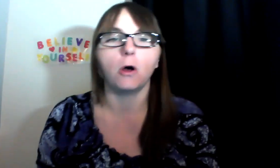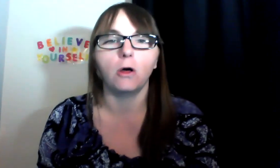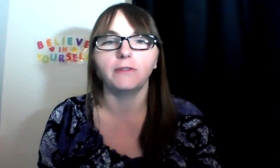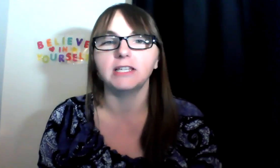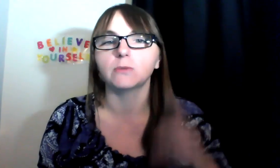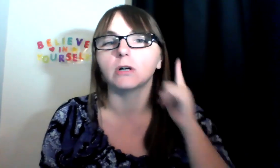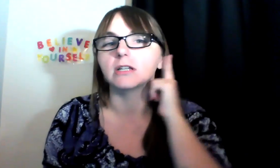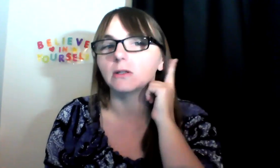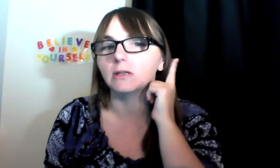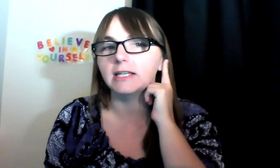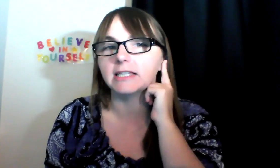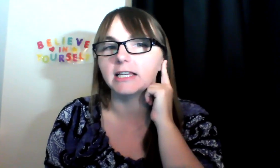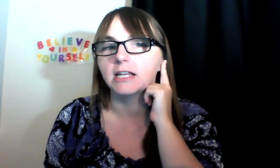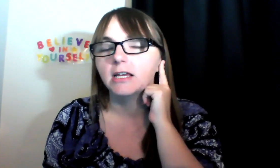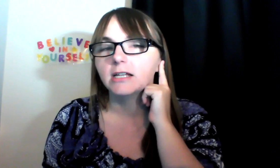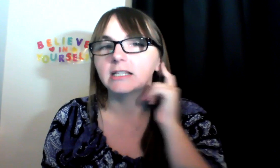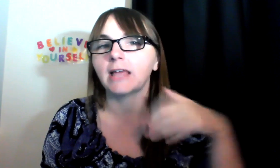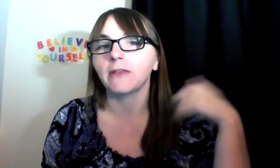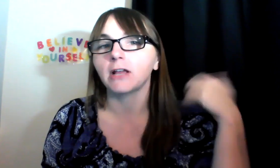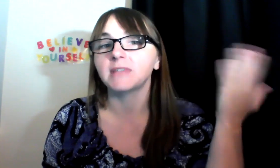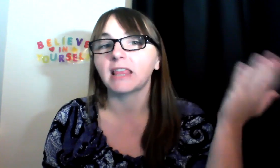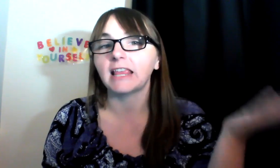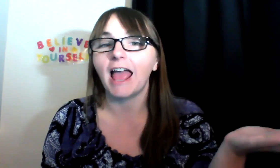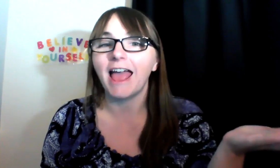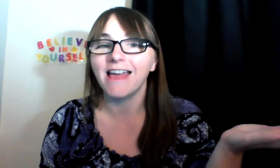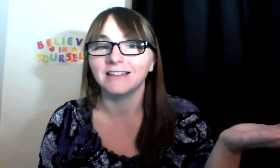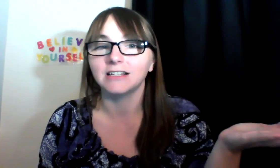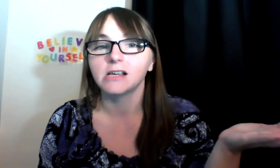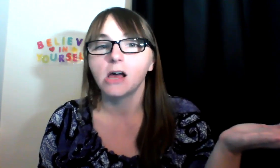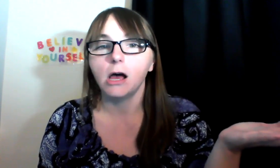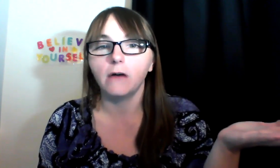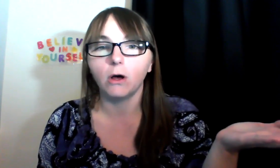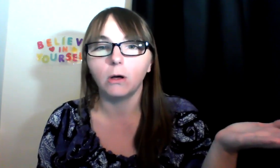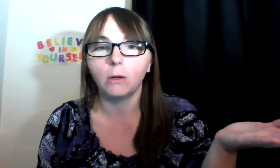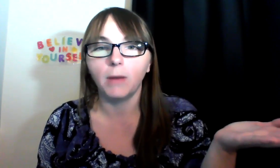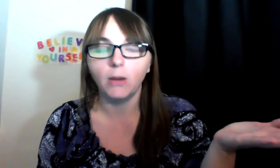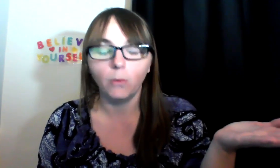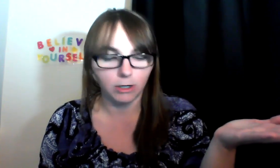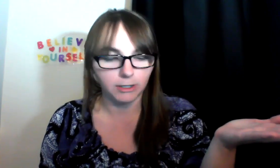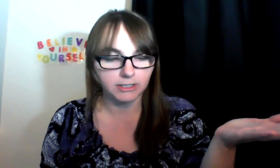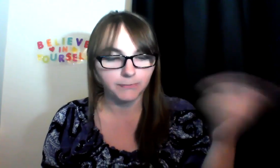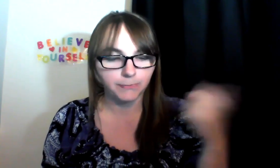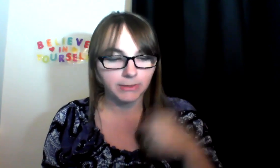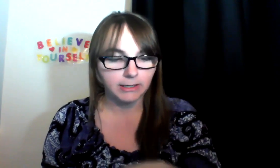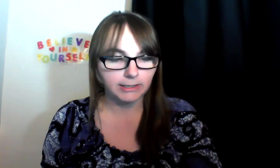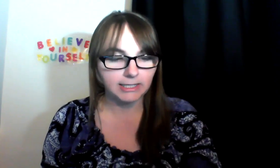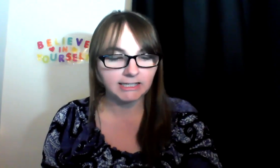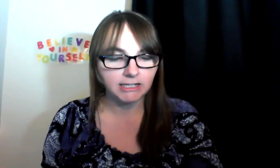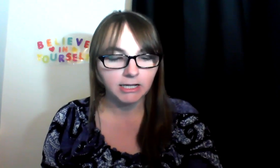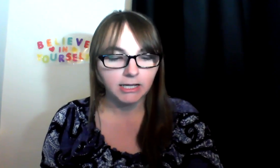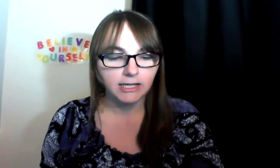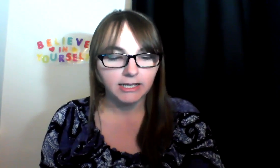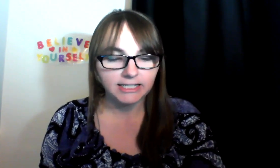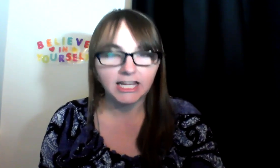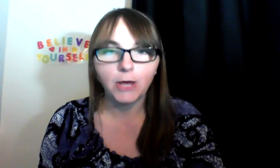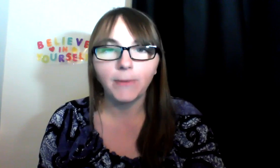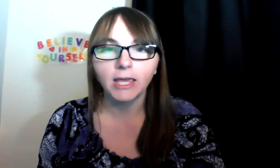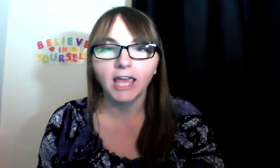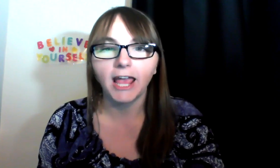all these words. So listen to the sound that comes up the end of all my words. Listen. Tim came